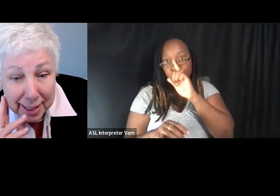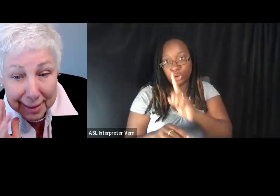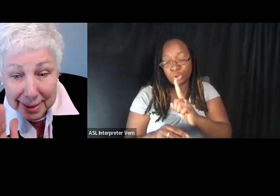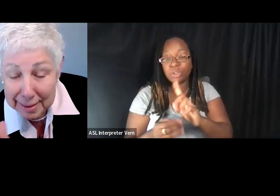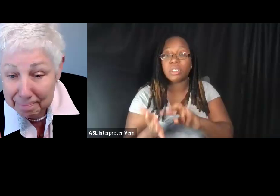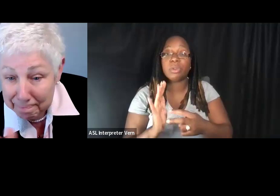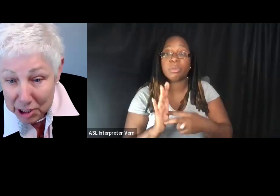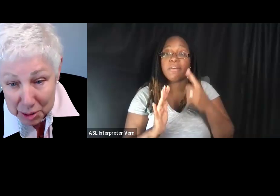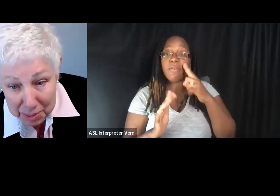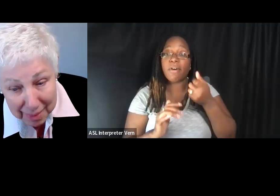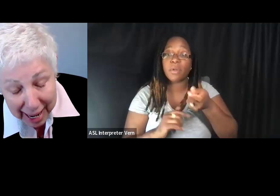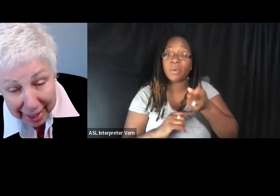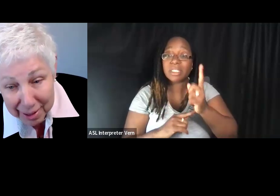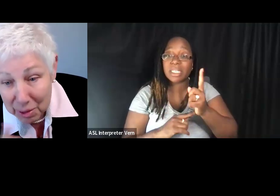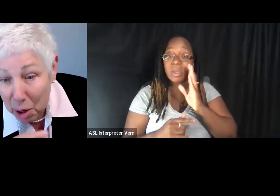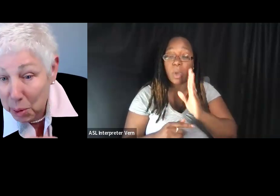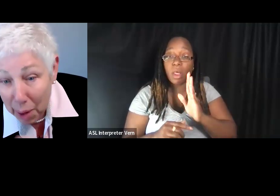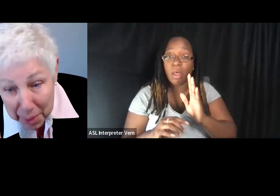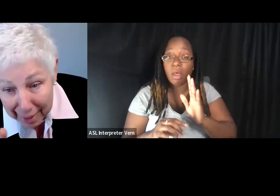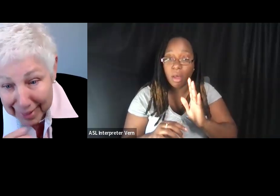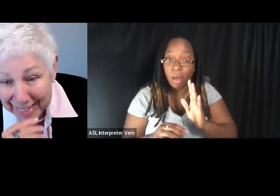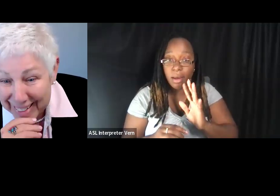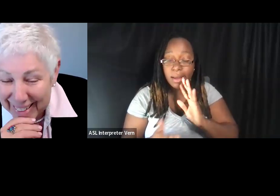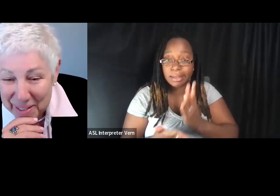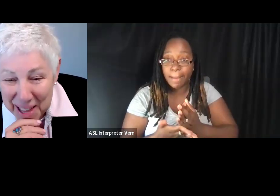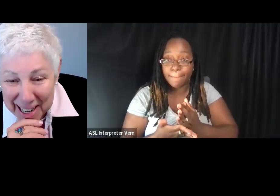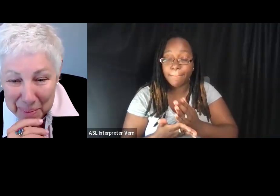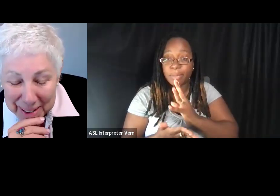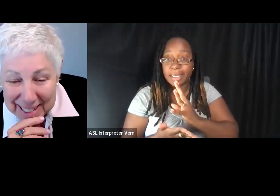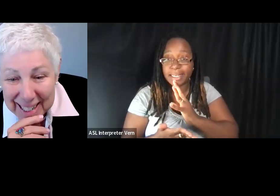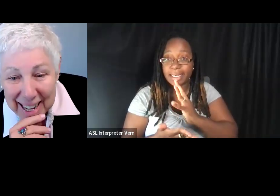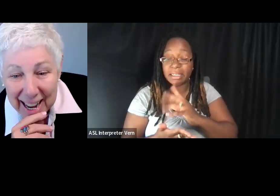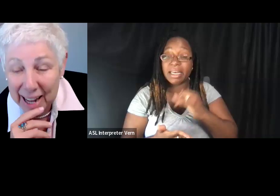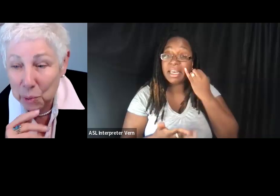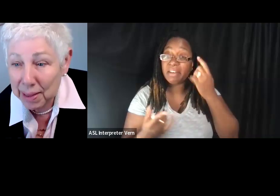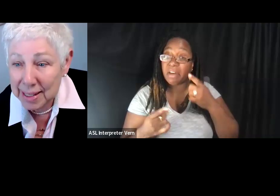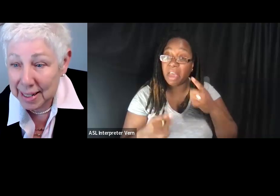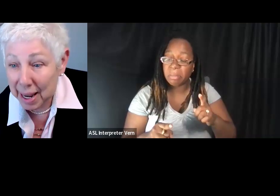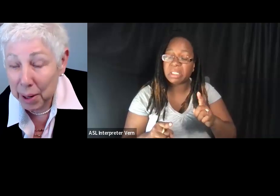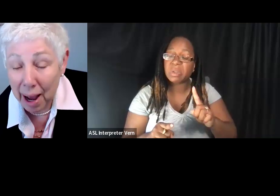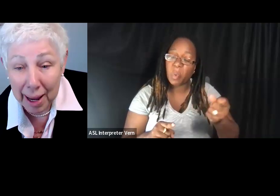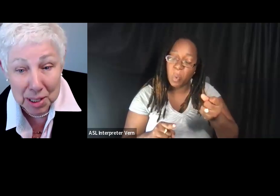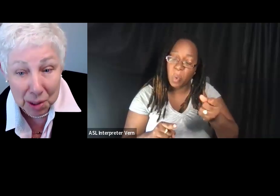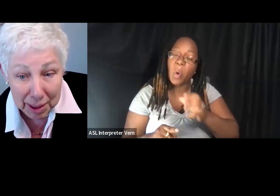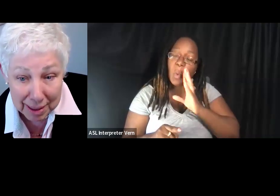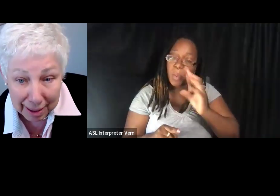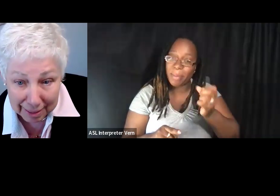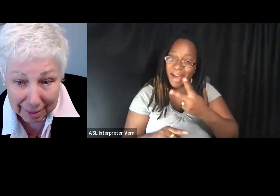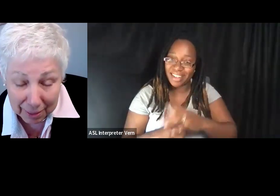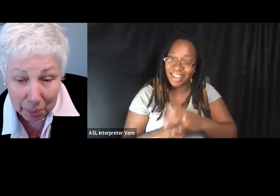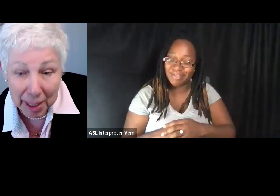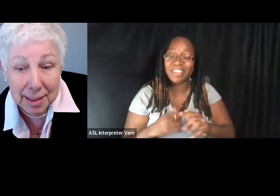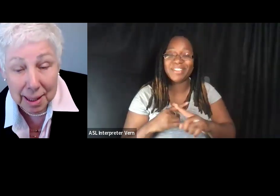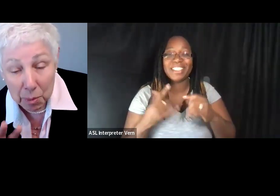a few seconds. Just hang in there. I'll be right back if that happens. And with us today, I am so